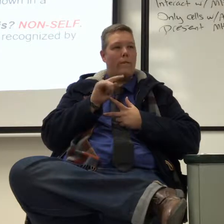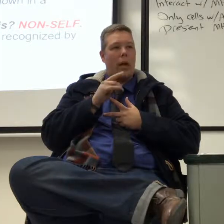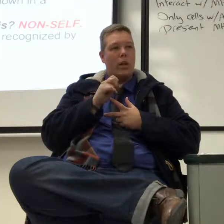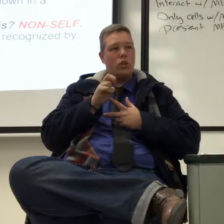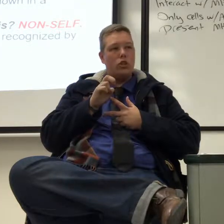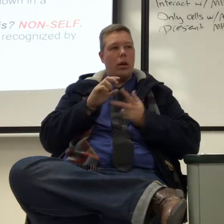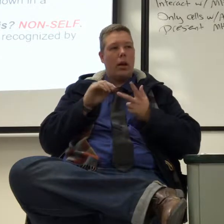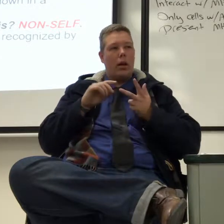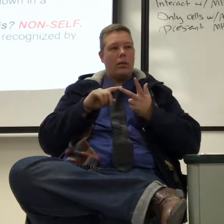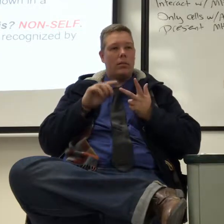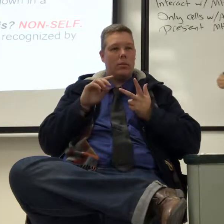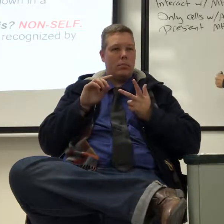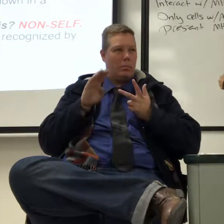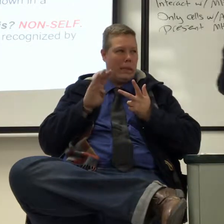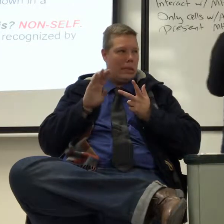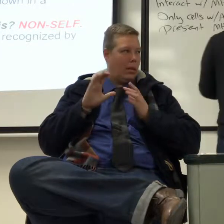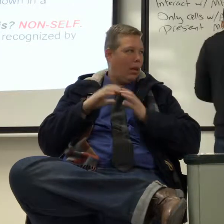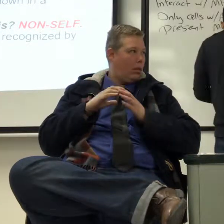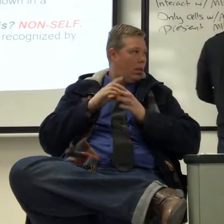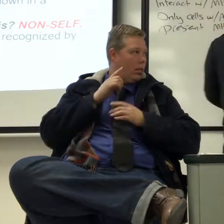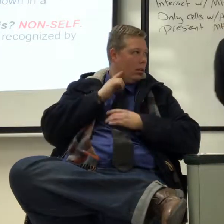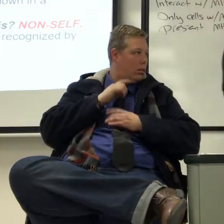eaten.